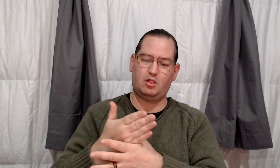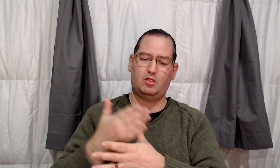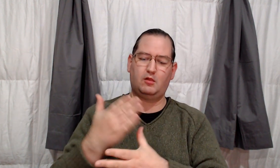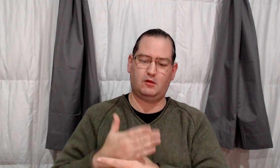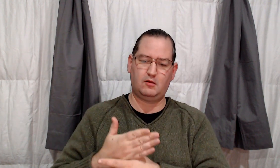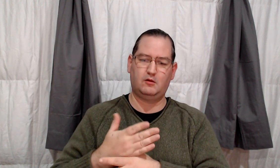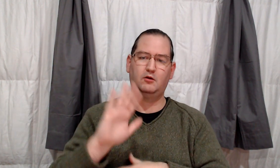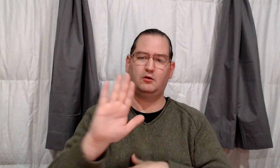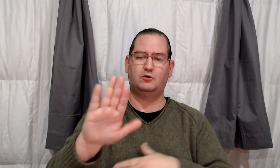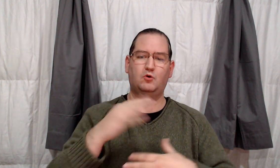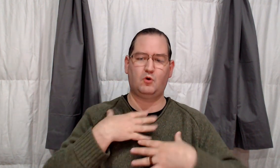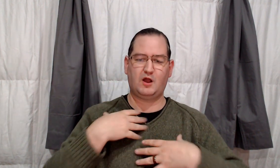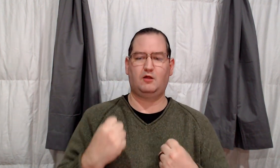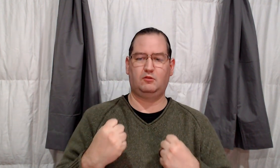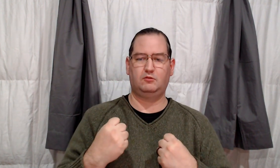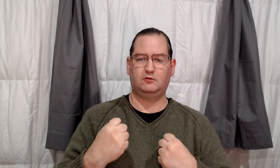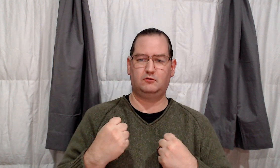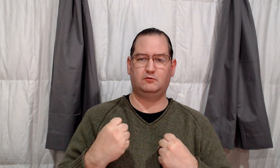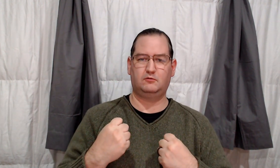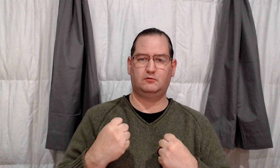Awareness migrates toward those things that need attention.